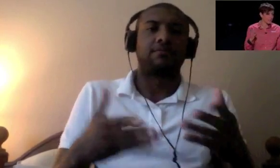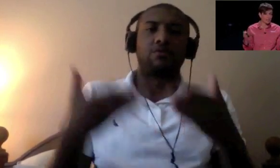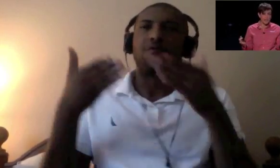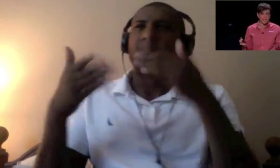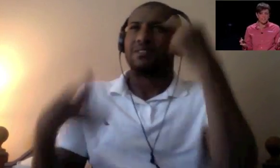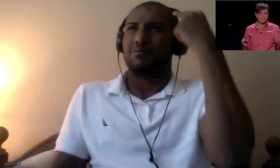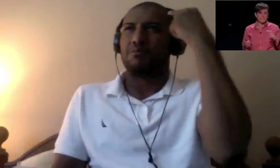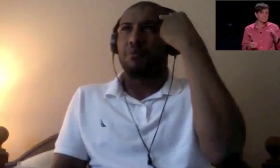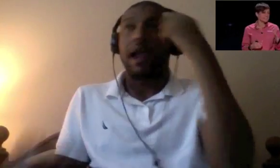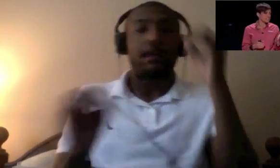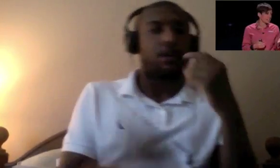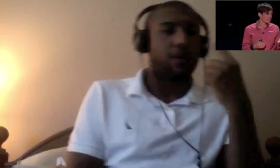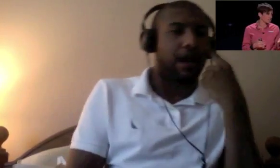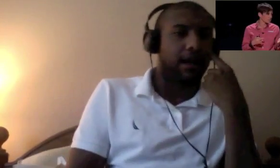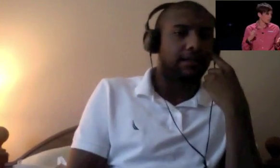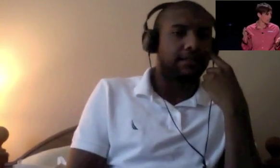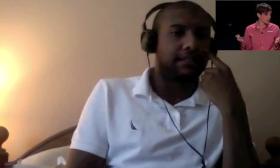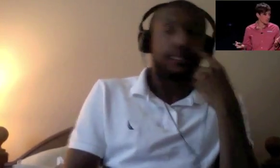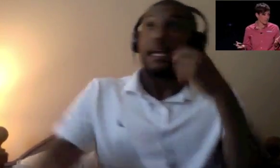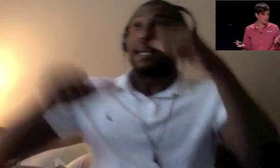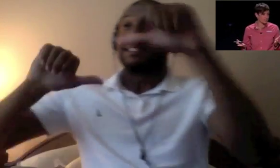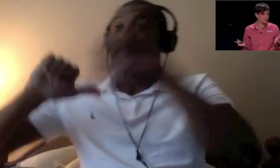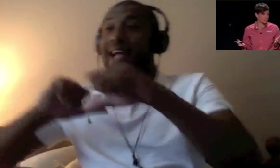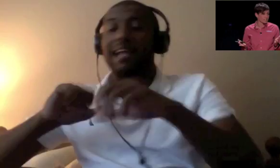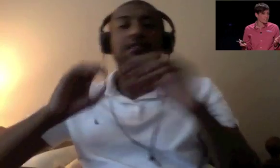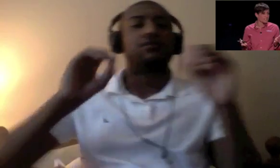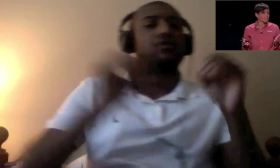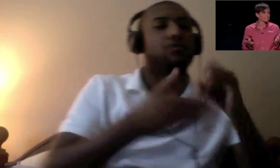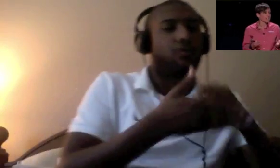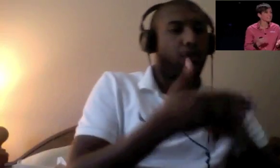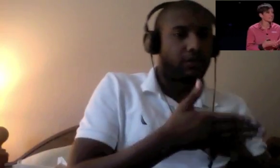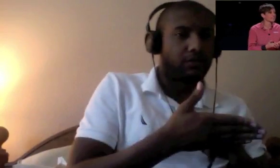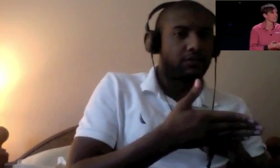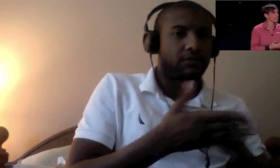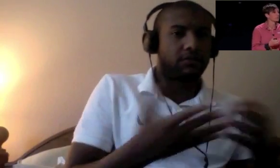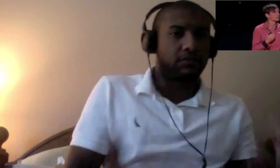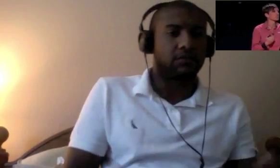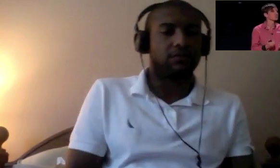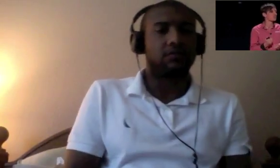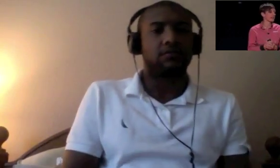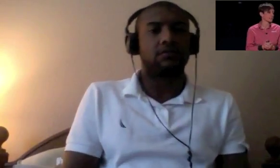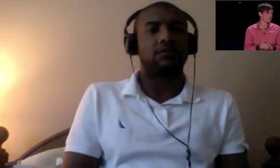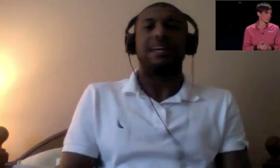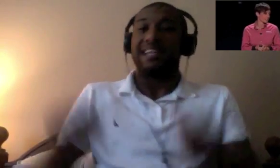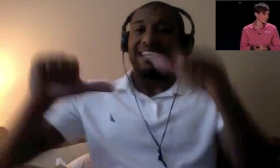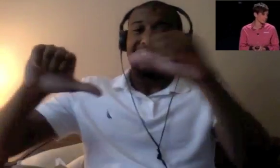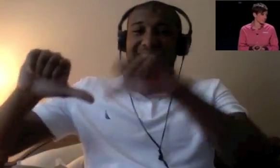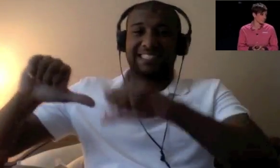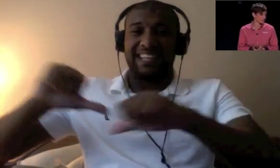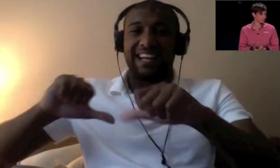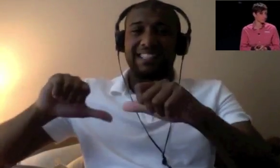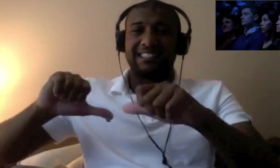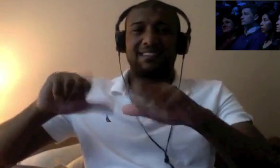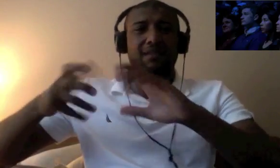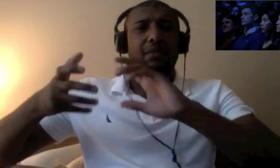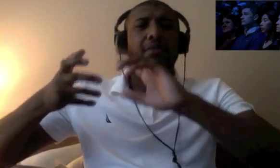brain without our eyes, the science without the art. That scientific tether was strangling the